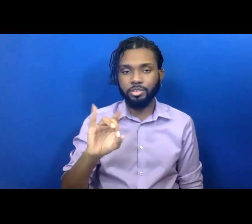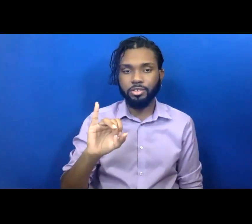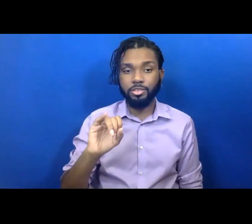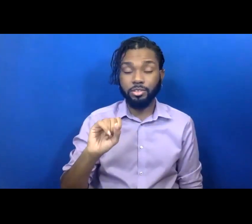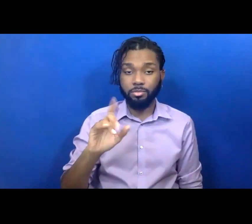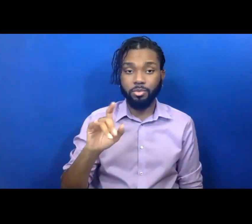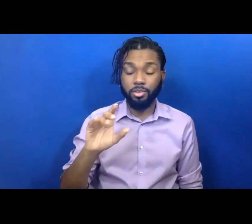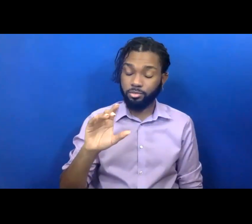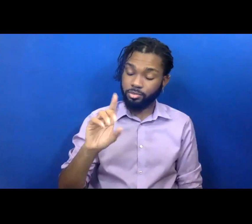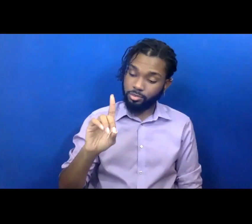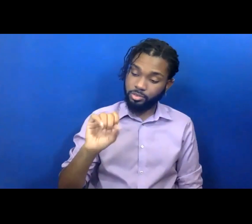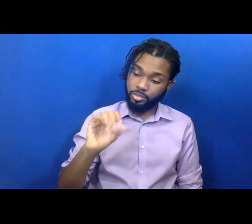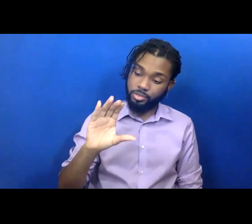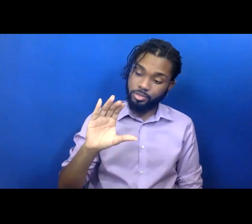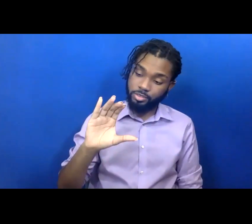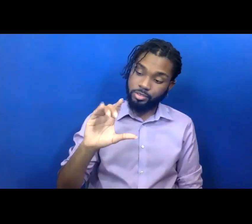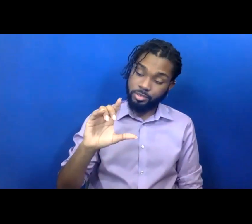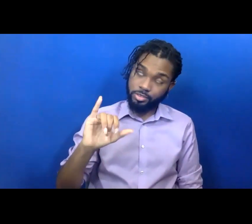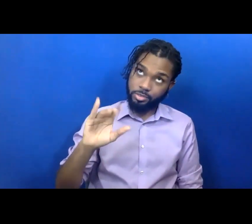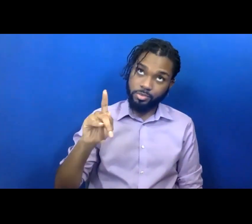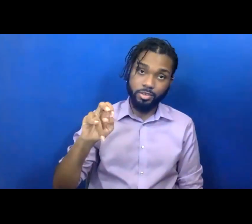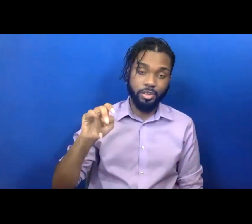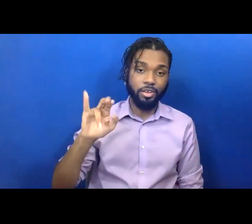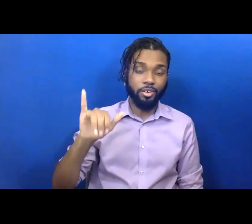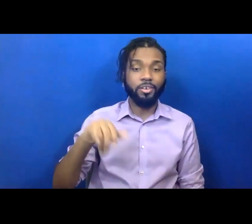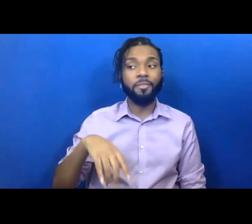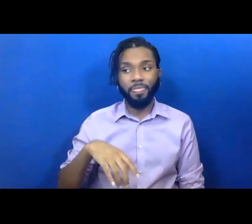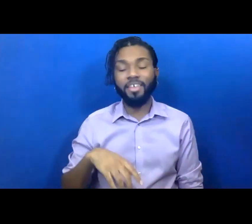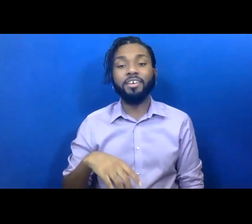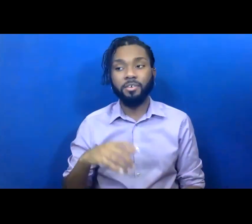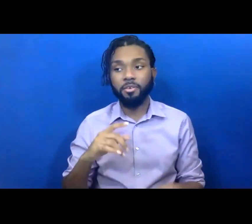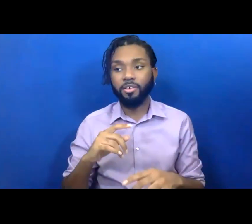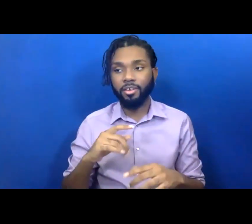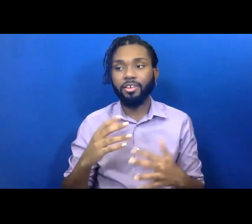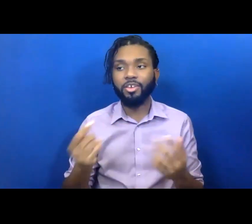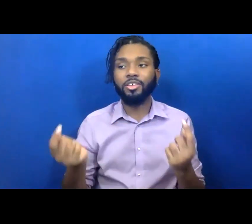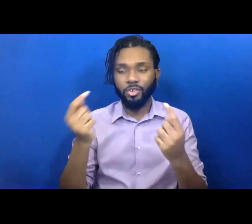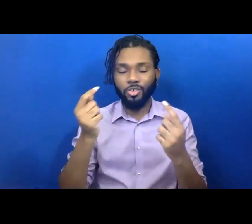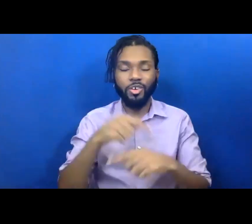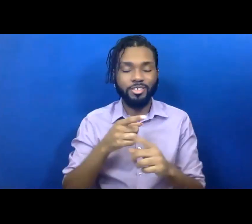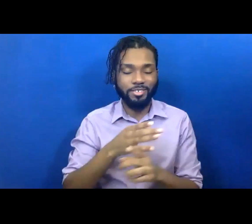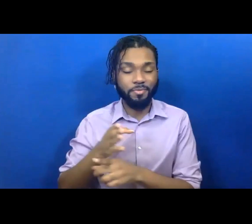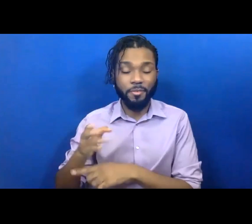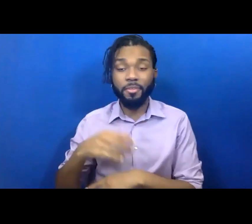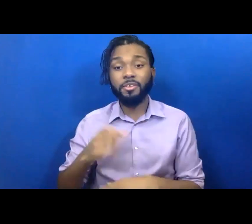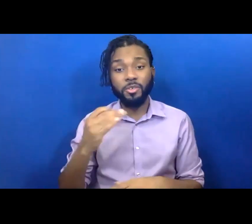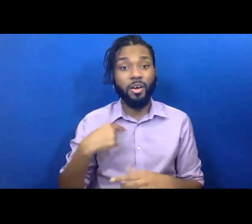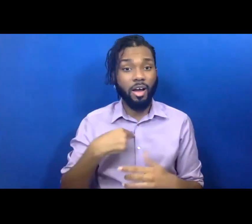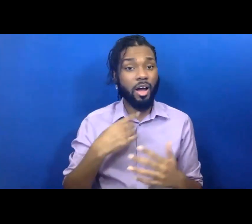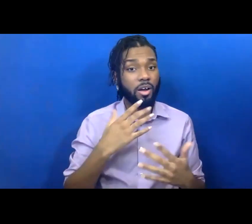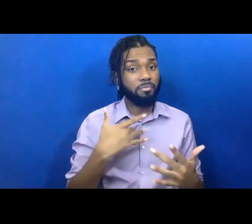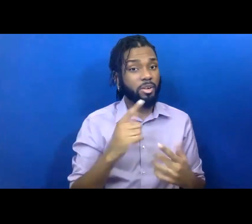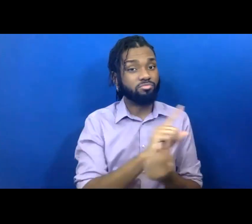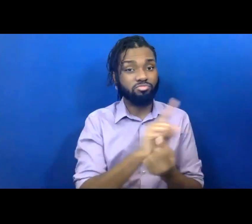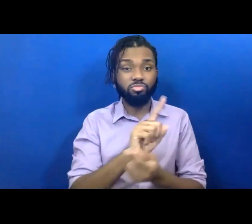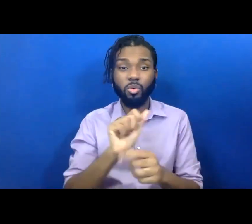good model for having teams that are cross-racial and trying to do things, is that I'm out working with students and people of color in ways that often